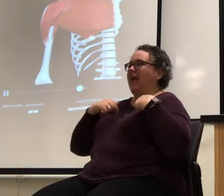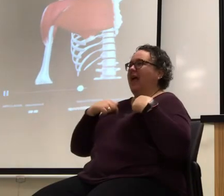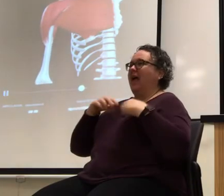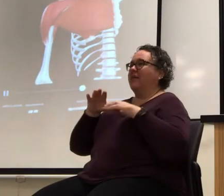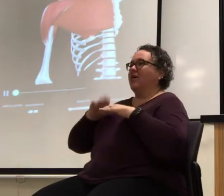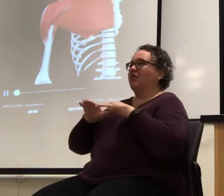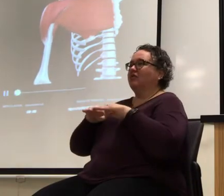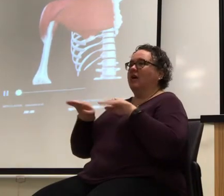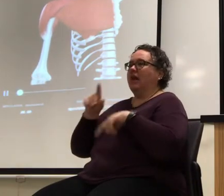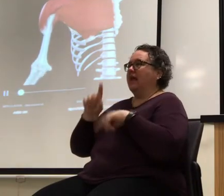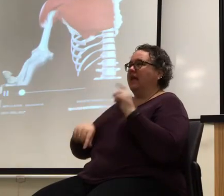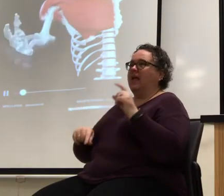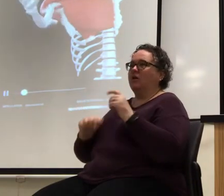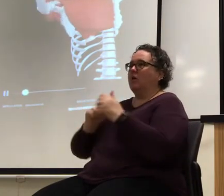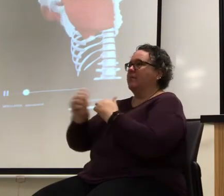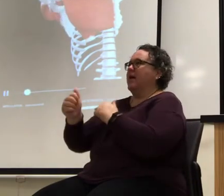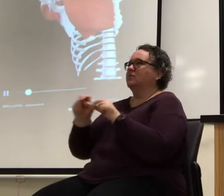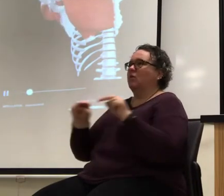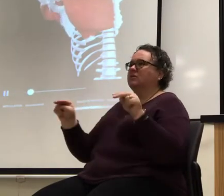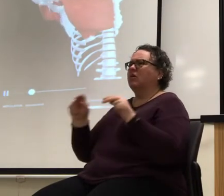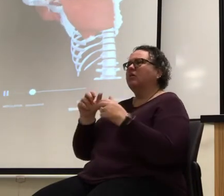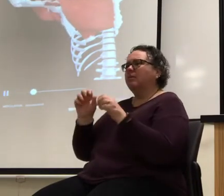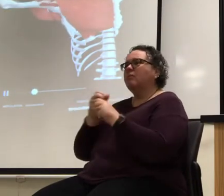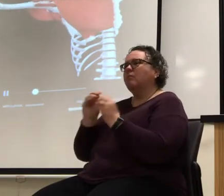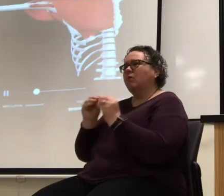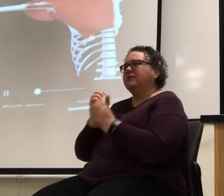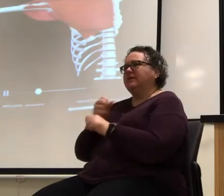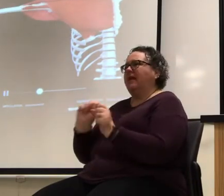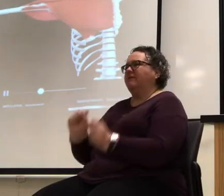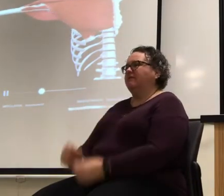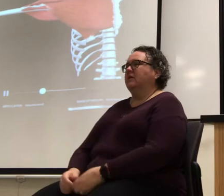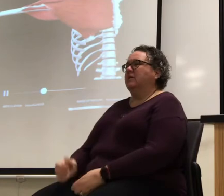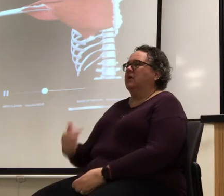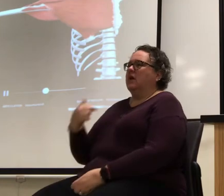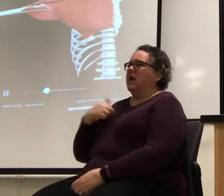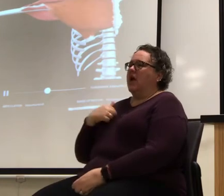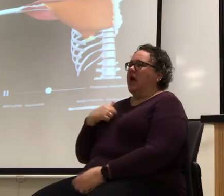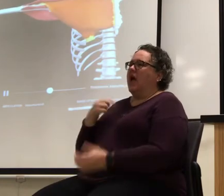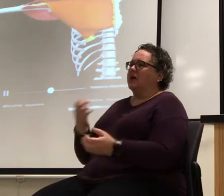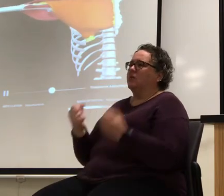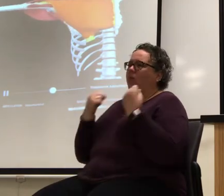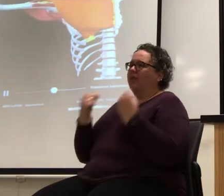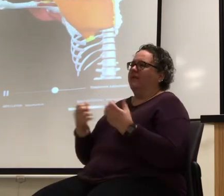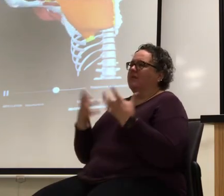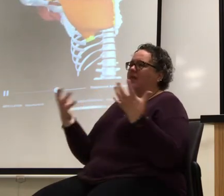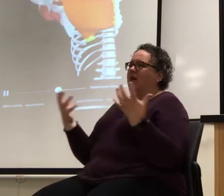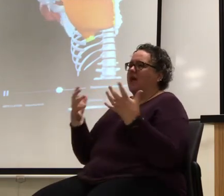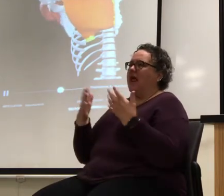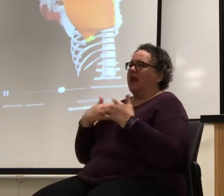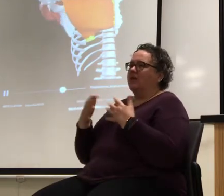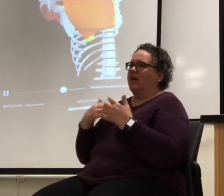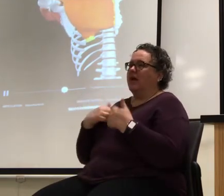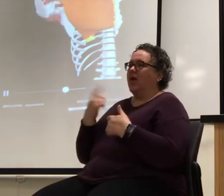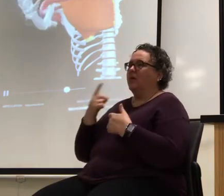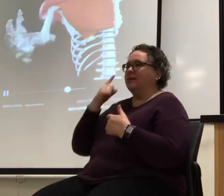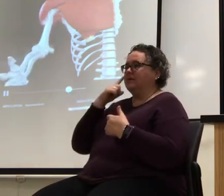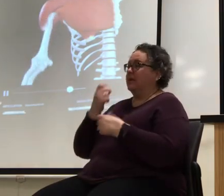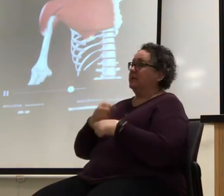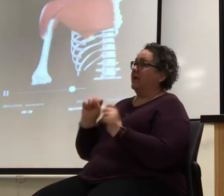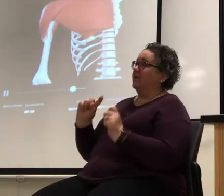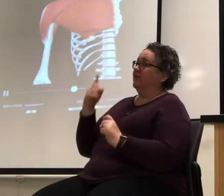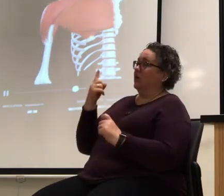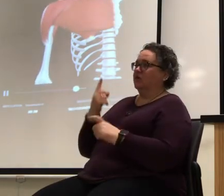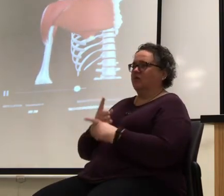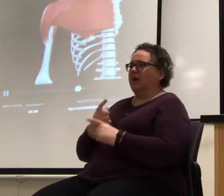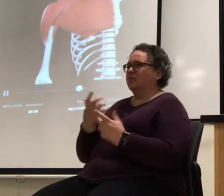go past the horizontal. That's safer that way. I don't lift that much weight anyways. I always think safety first, right? You don't